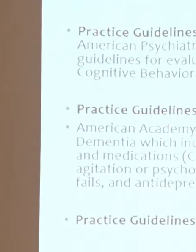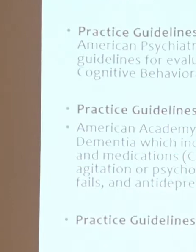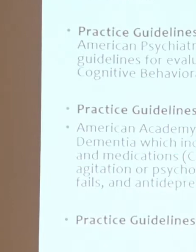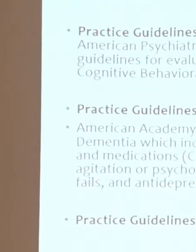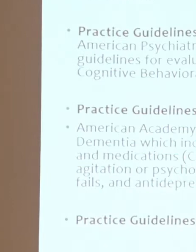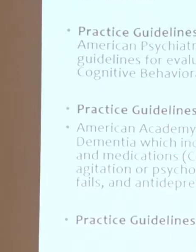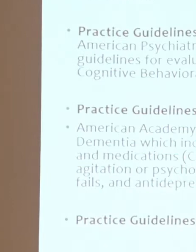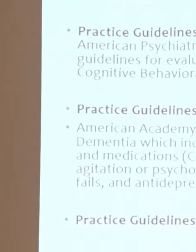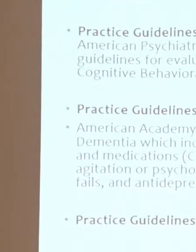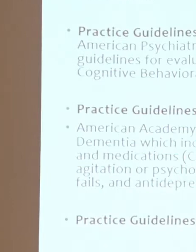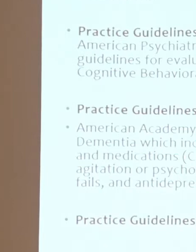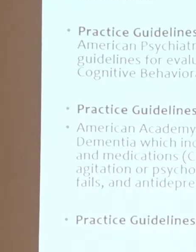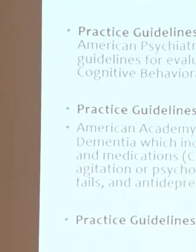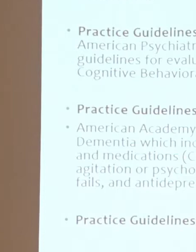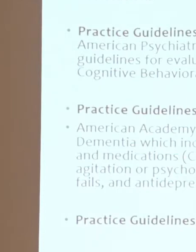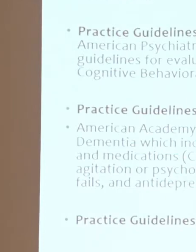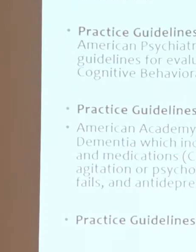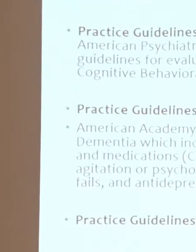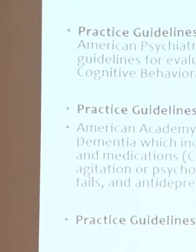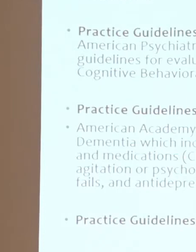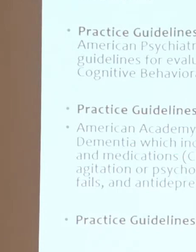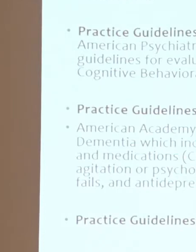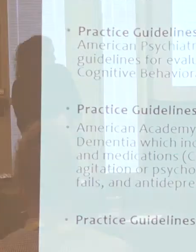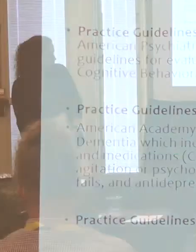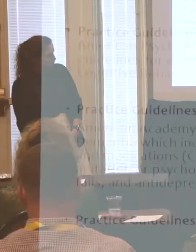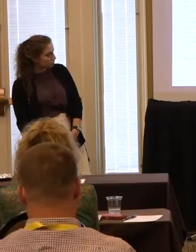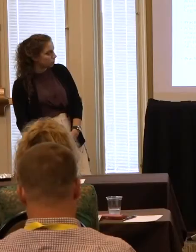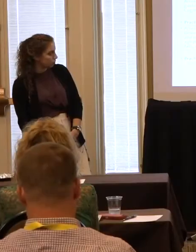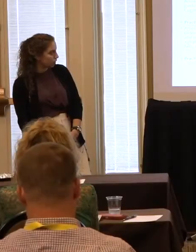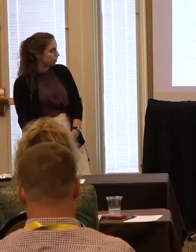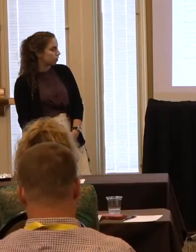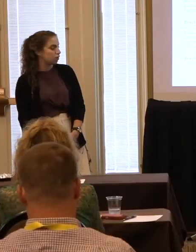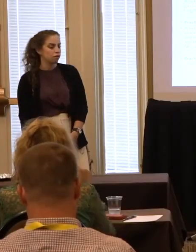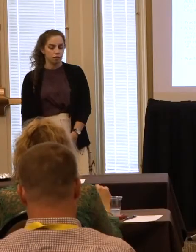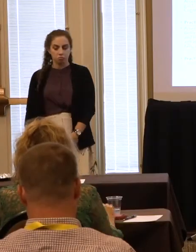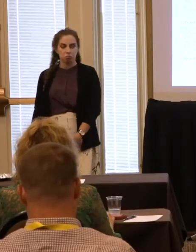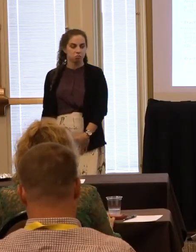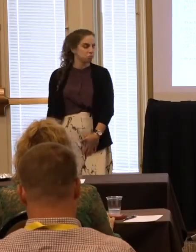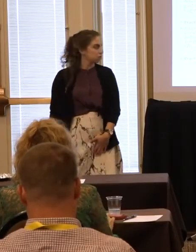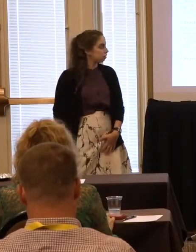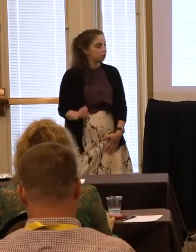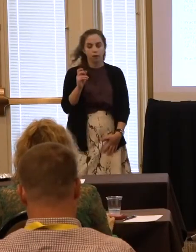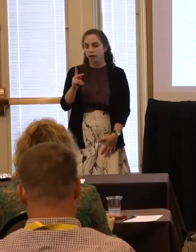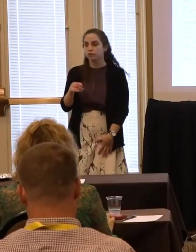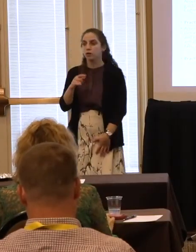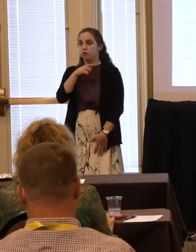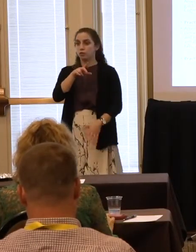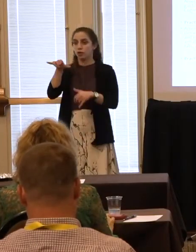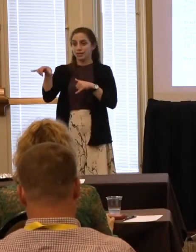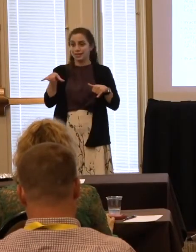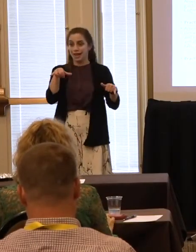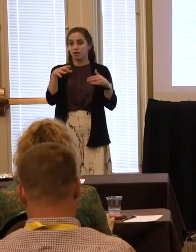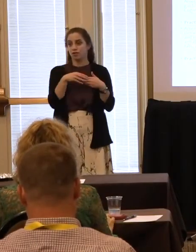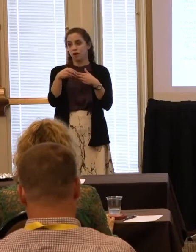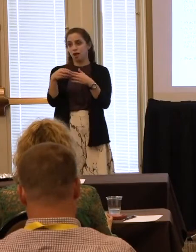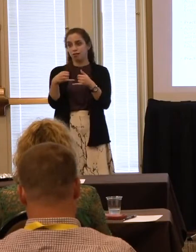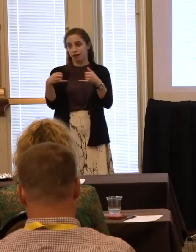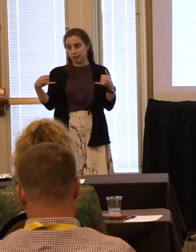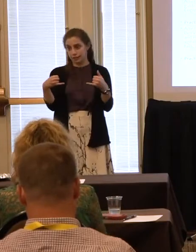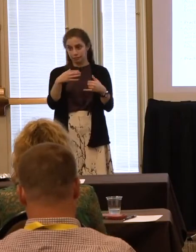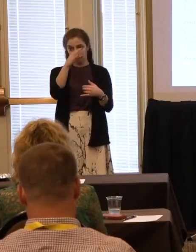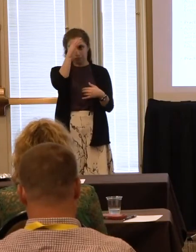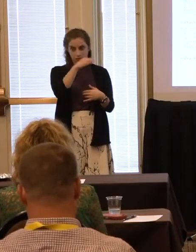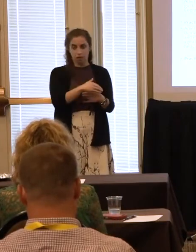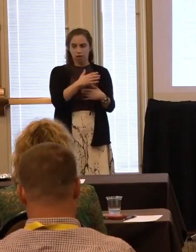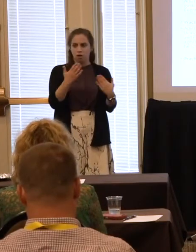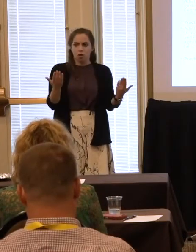fails, and antidepressants are effective in depressed patients with dementia. Okay, so those are standard guidelines. What